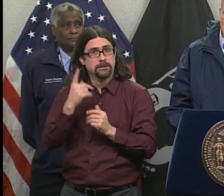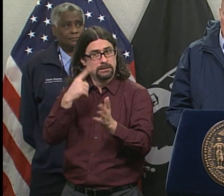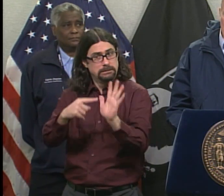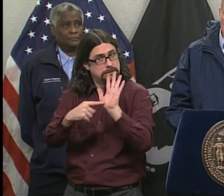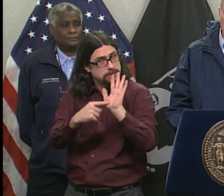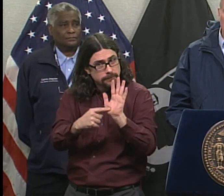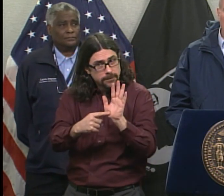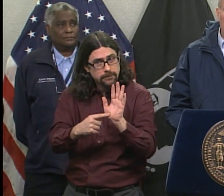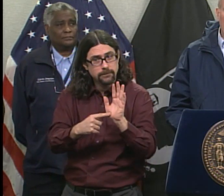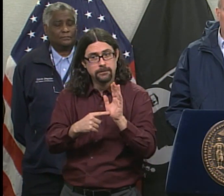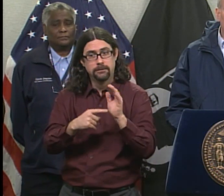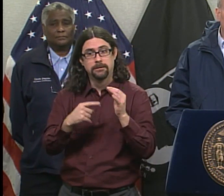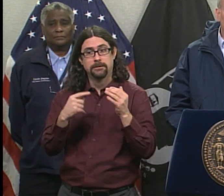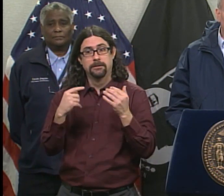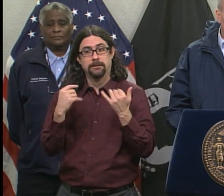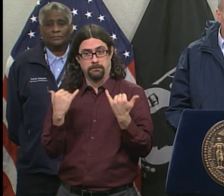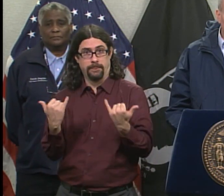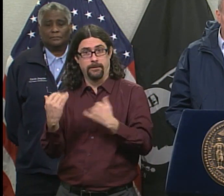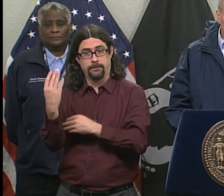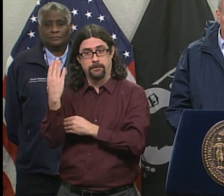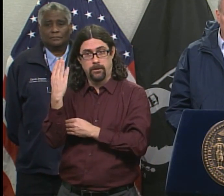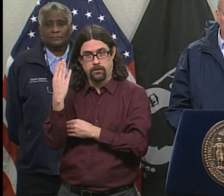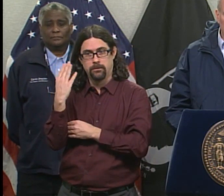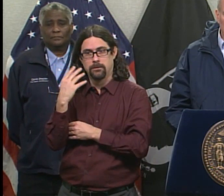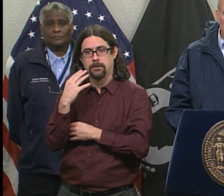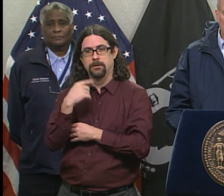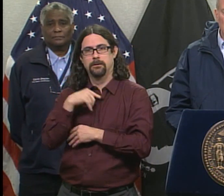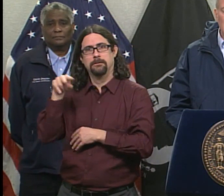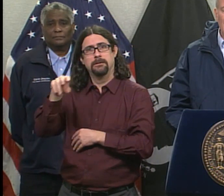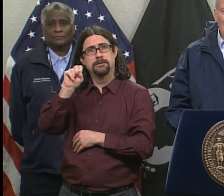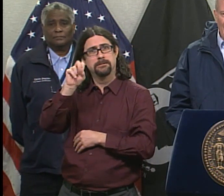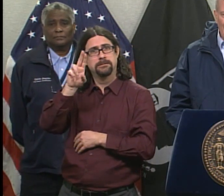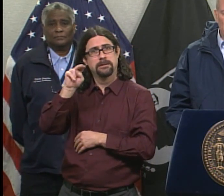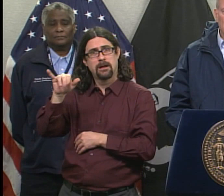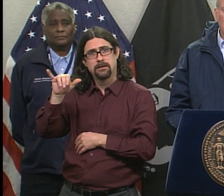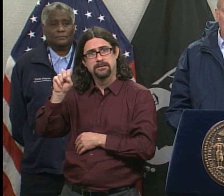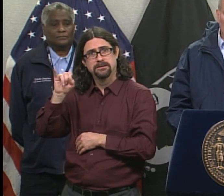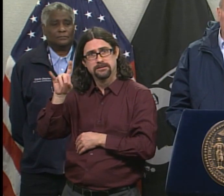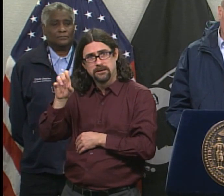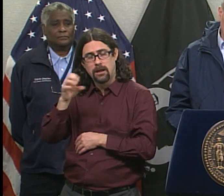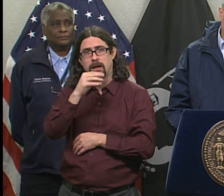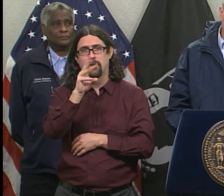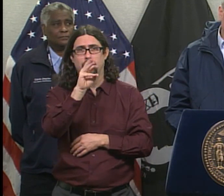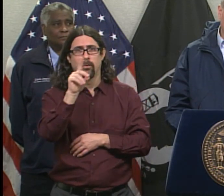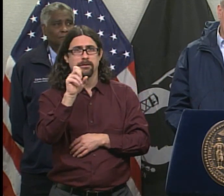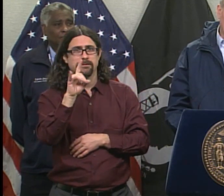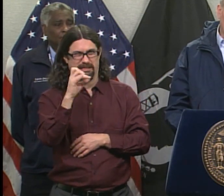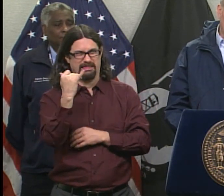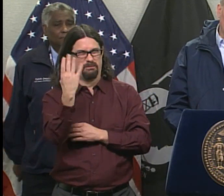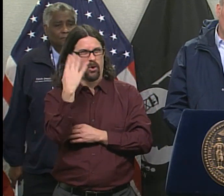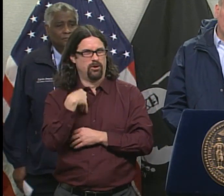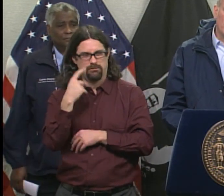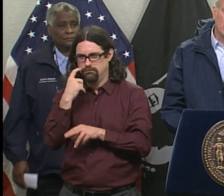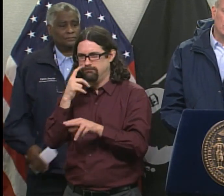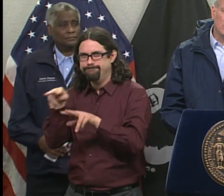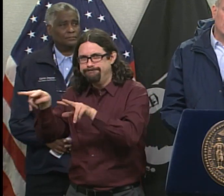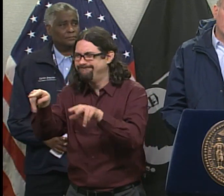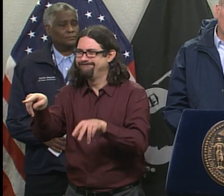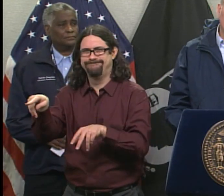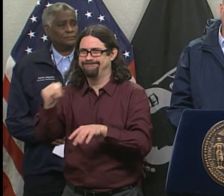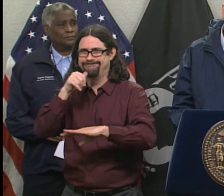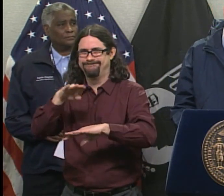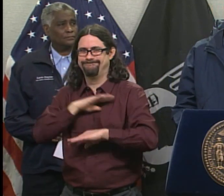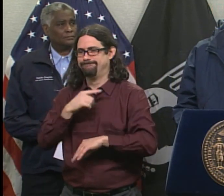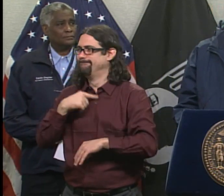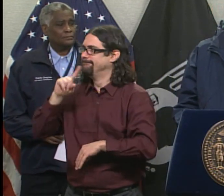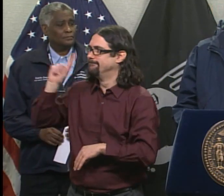rest of this day, and we're going to make a very, very big impact on those neighborhoods. And help us. I say to all of those who live, all